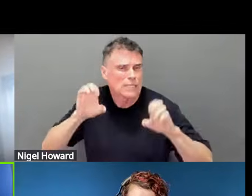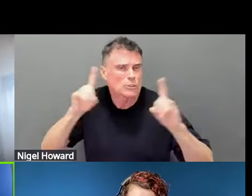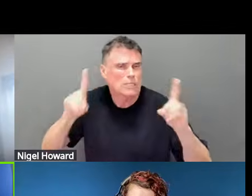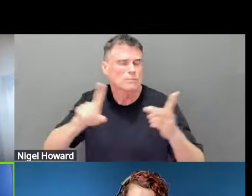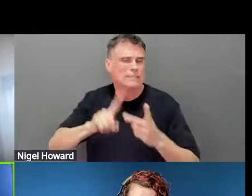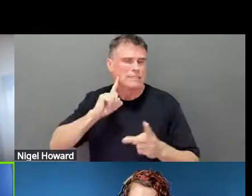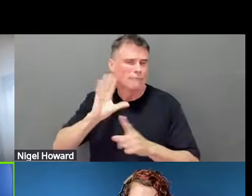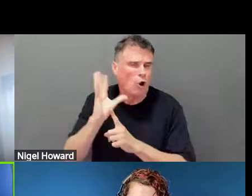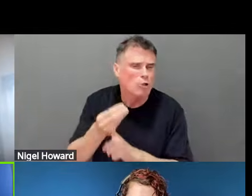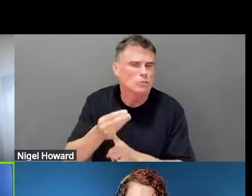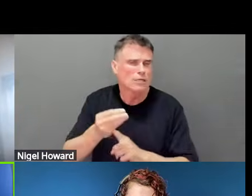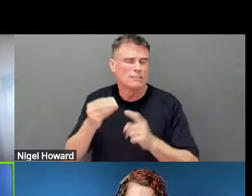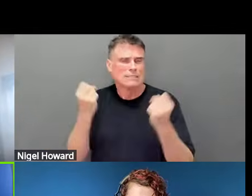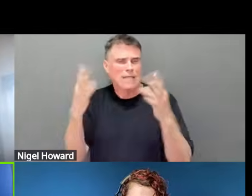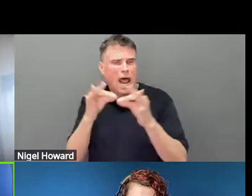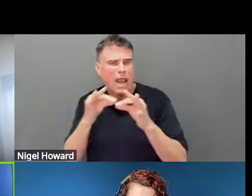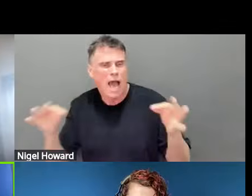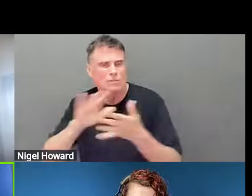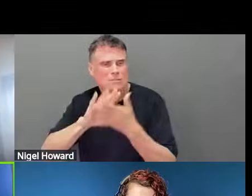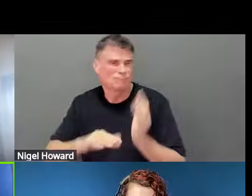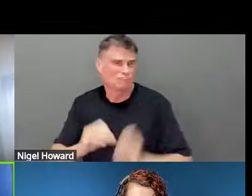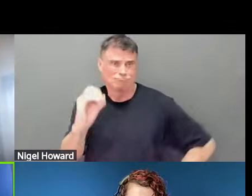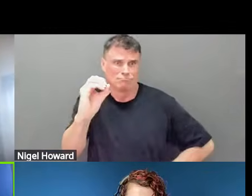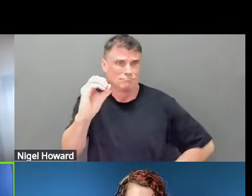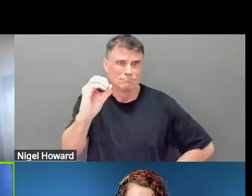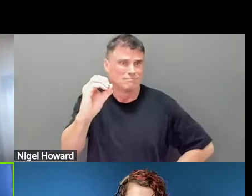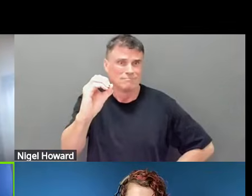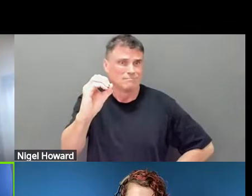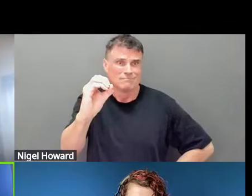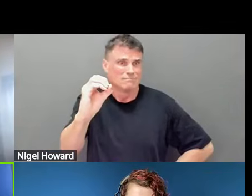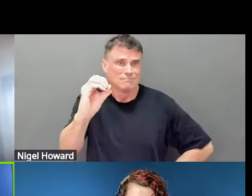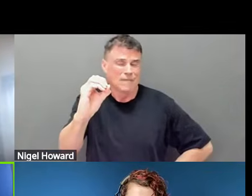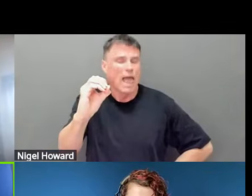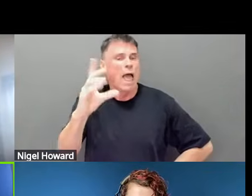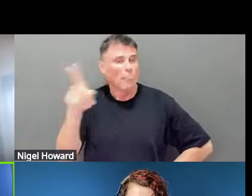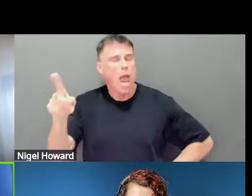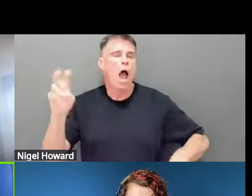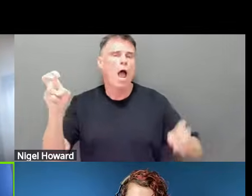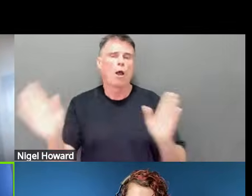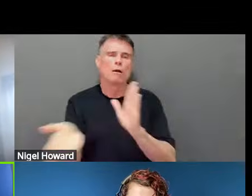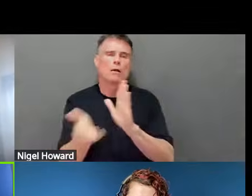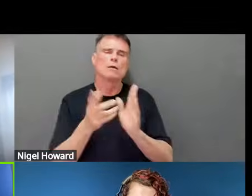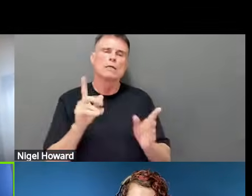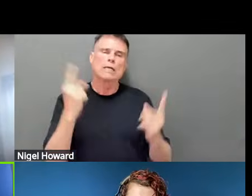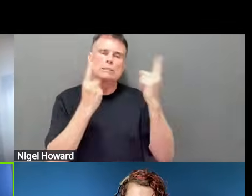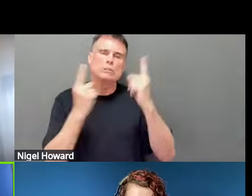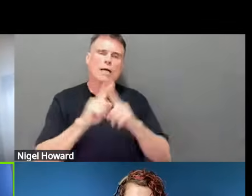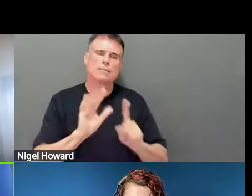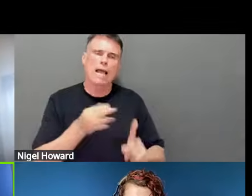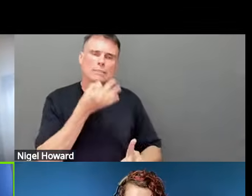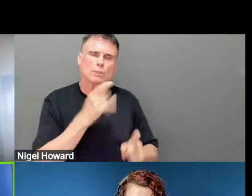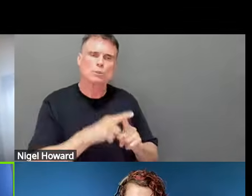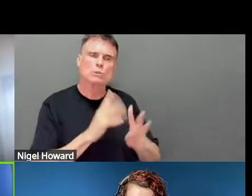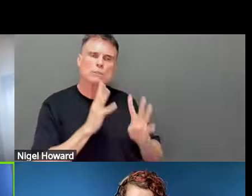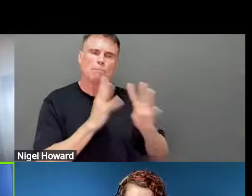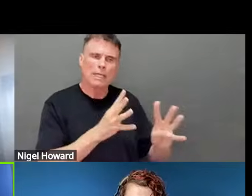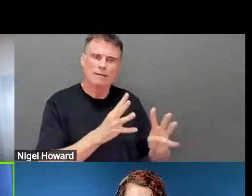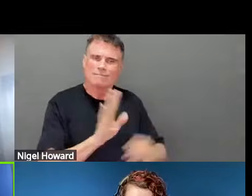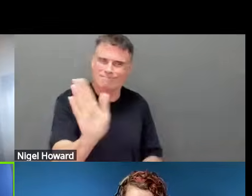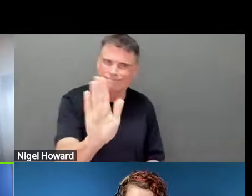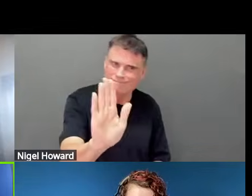professionals, we need professionals who are experienced in deaf education, bilingual education, deaf culture, and so